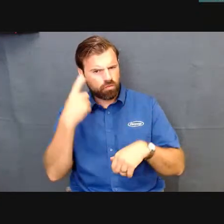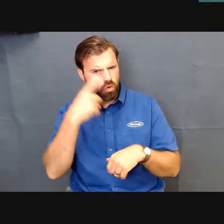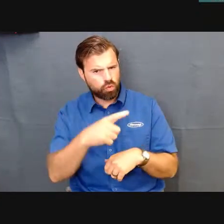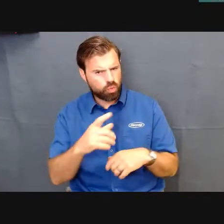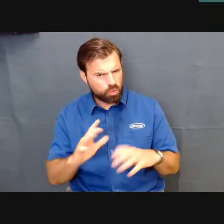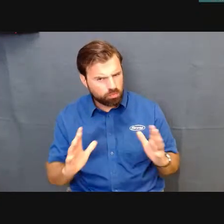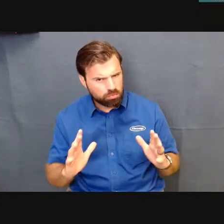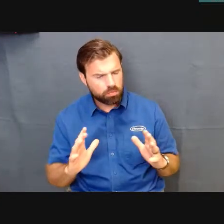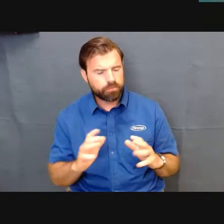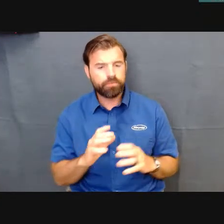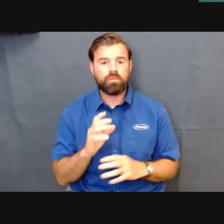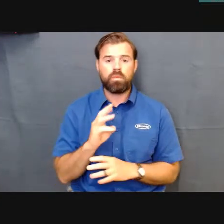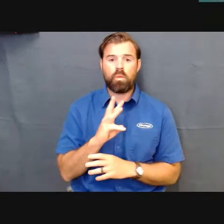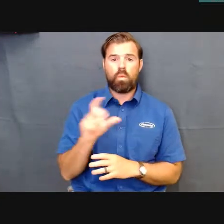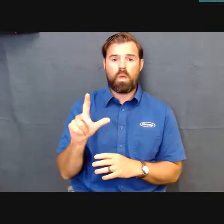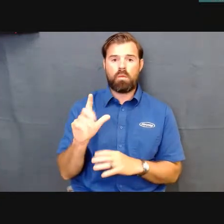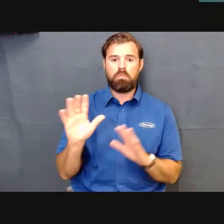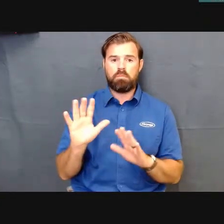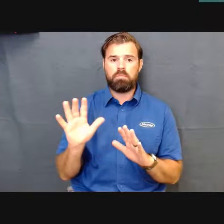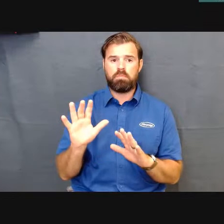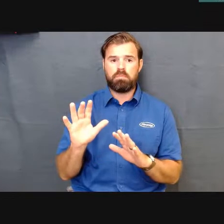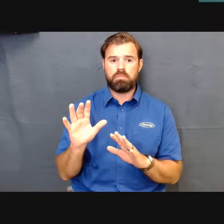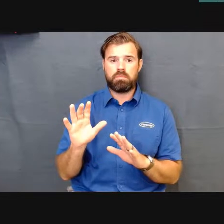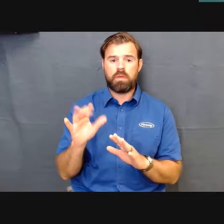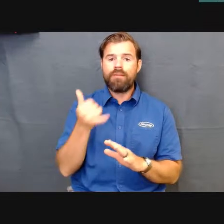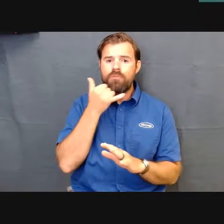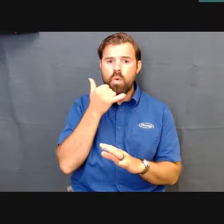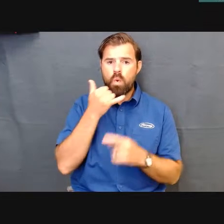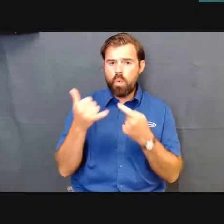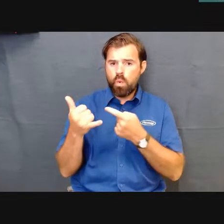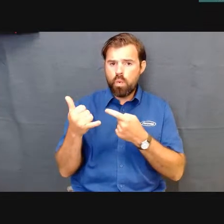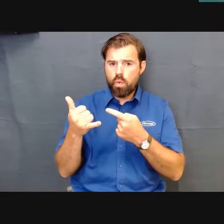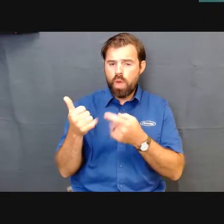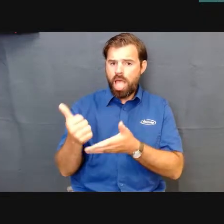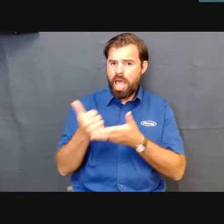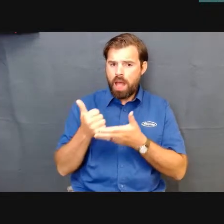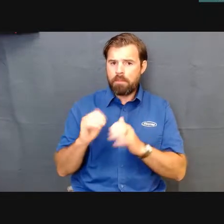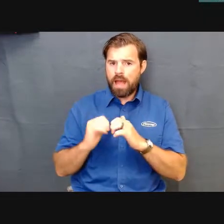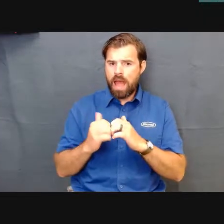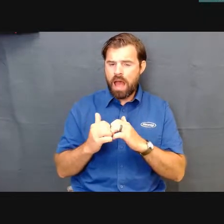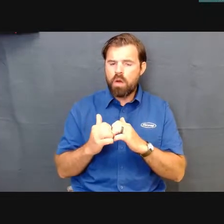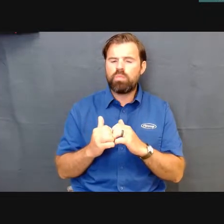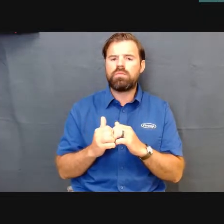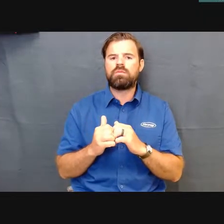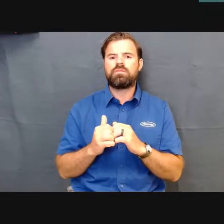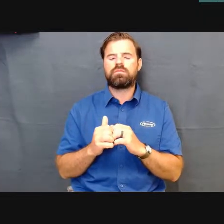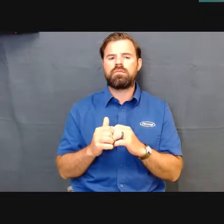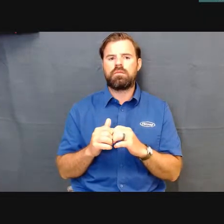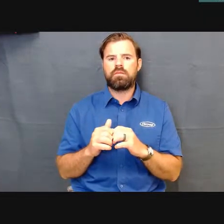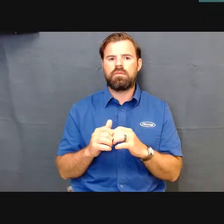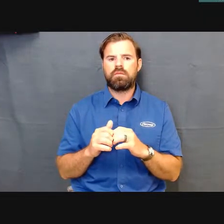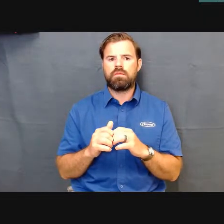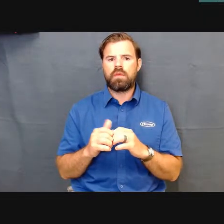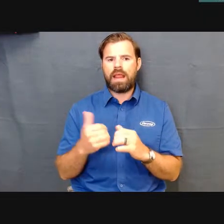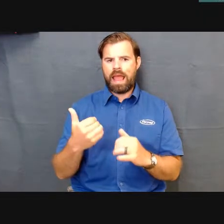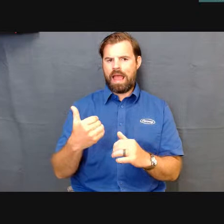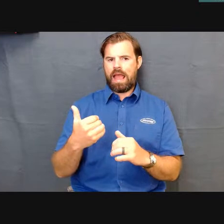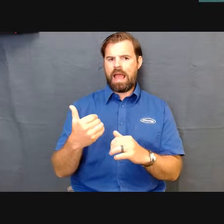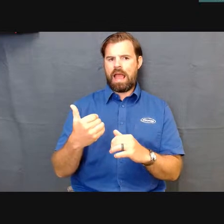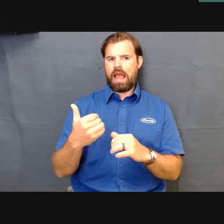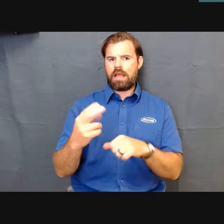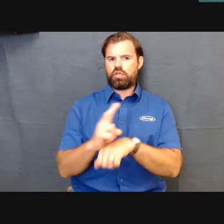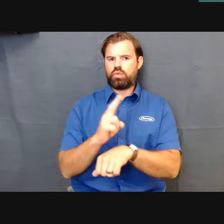for you? Well, what the phone does for me is it has